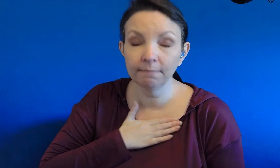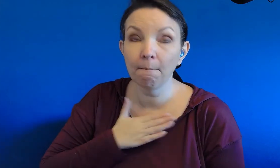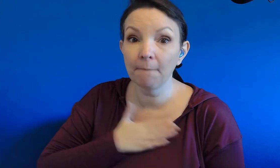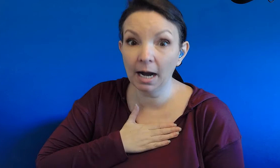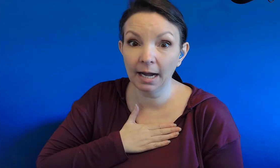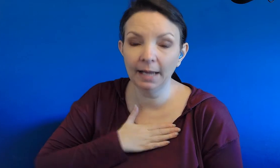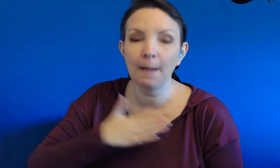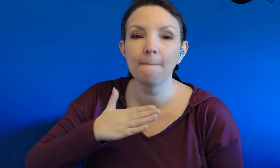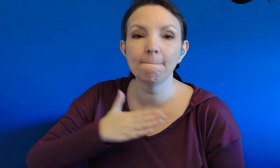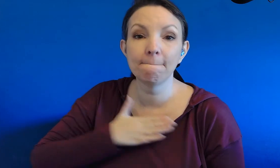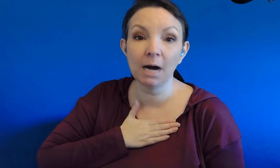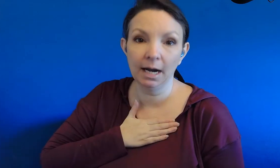mine.